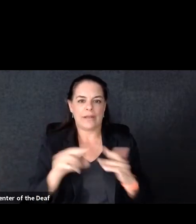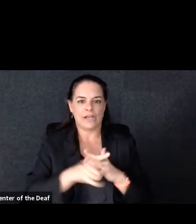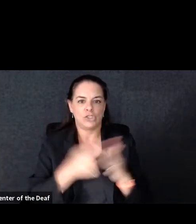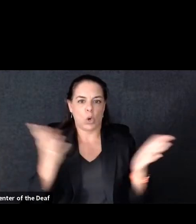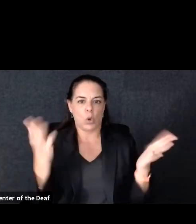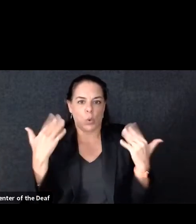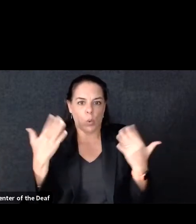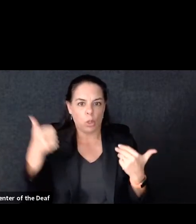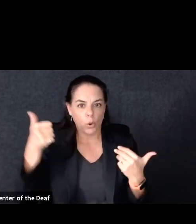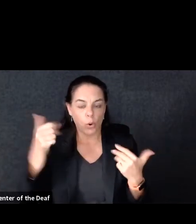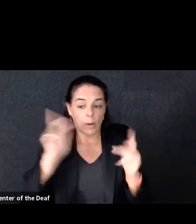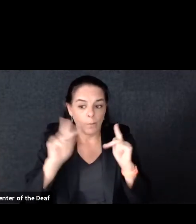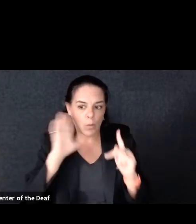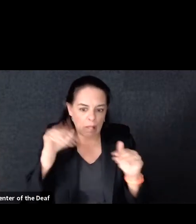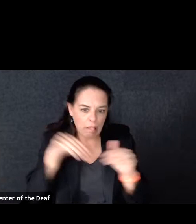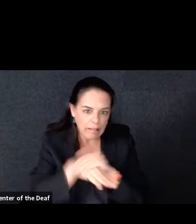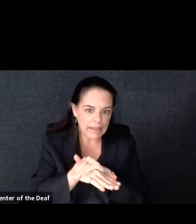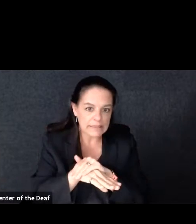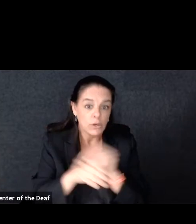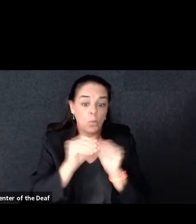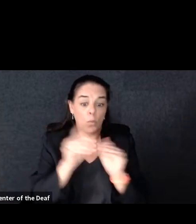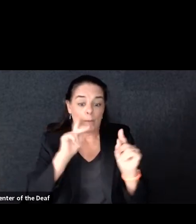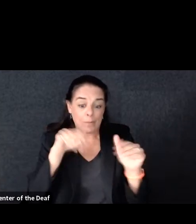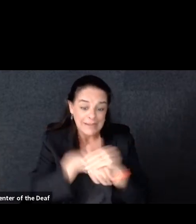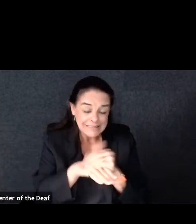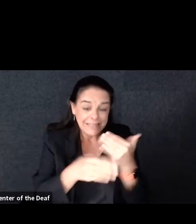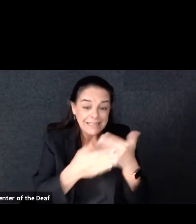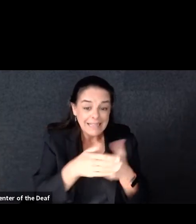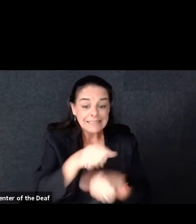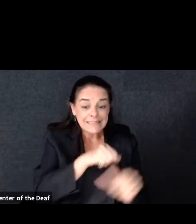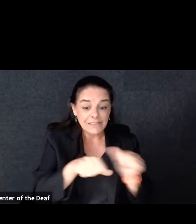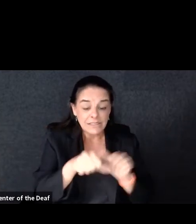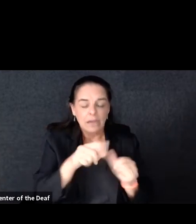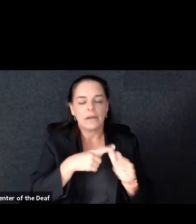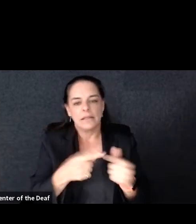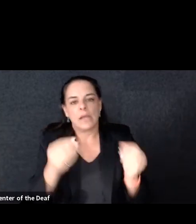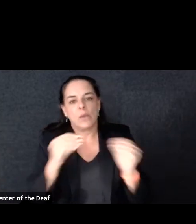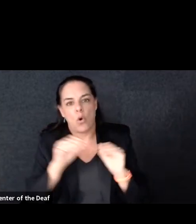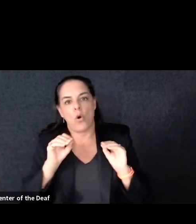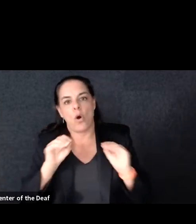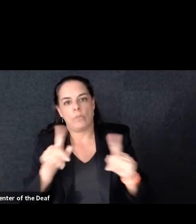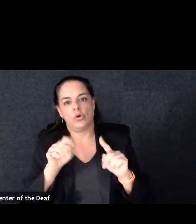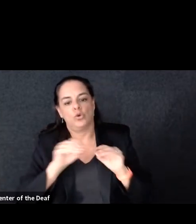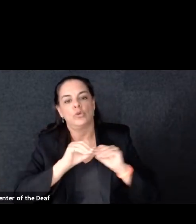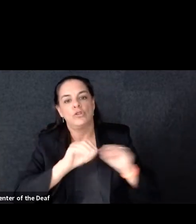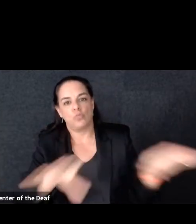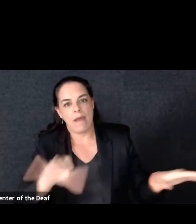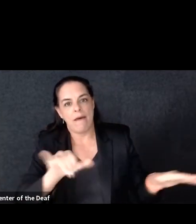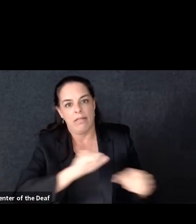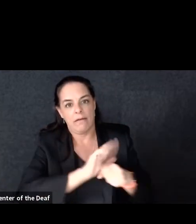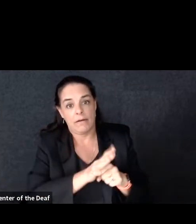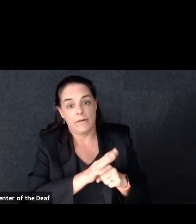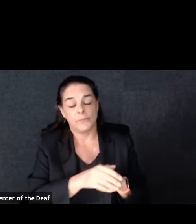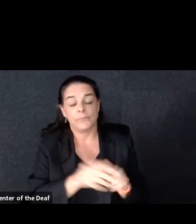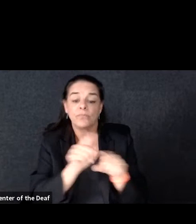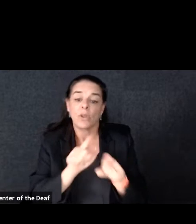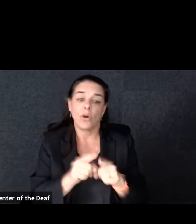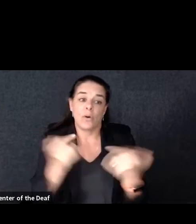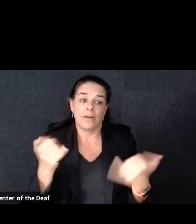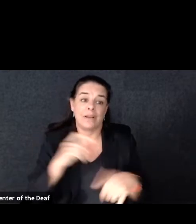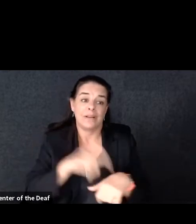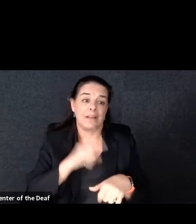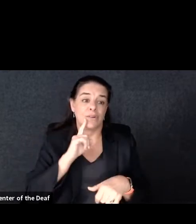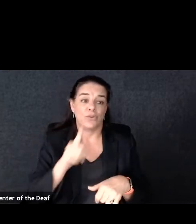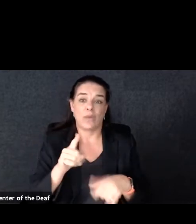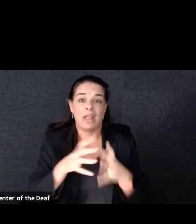people indoors. And the more people that are indoors in close proximity, the more opportunity for spread there is. At a time when there's also just frankly a